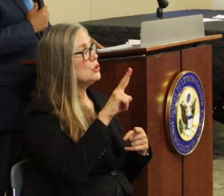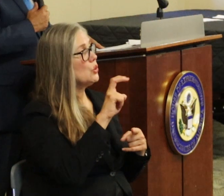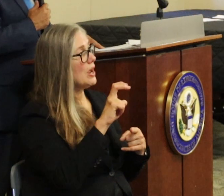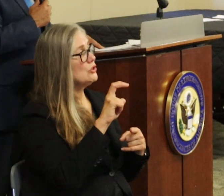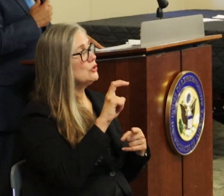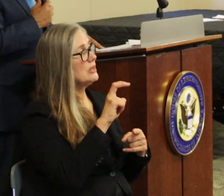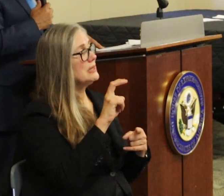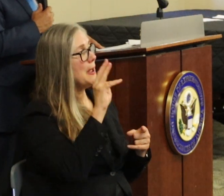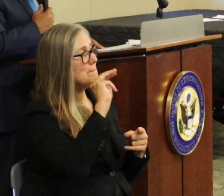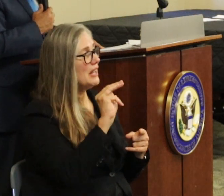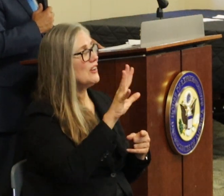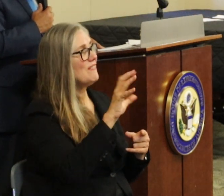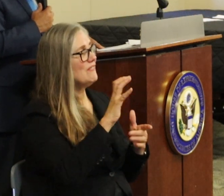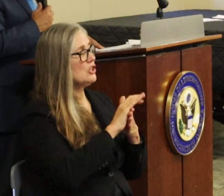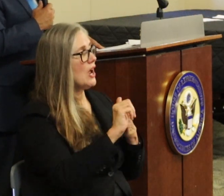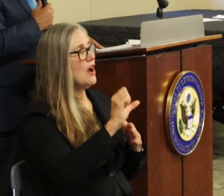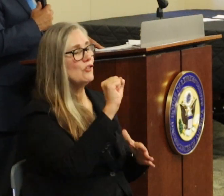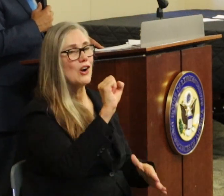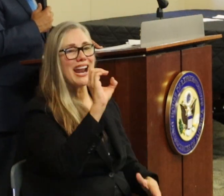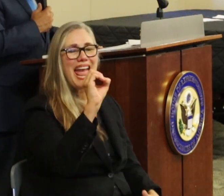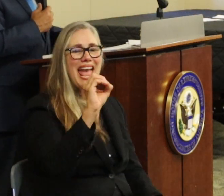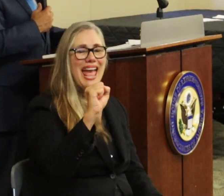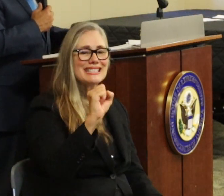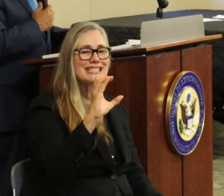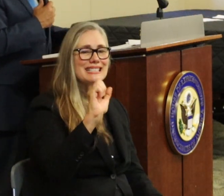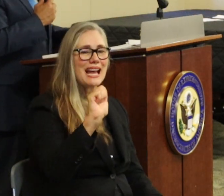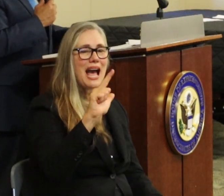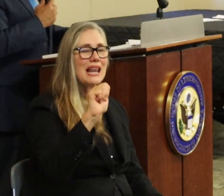$2,500,000 for the Escalante Meadows, a community center in Guadalupe,